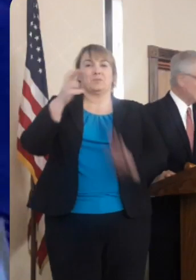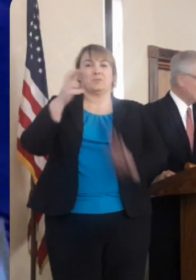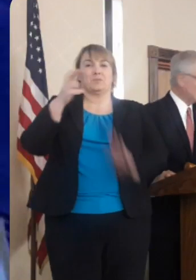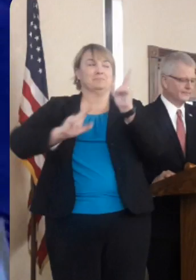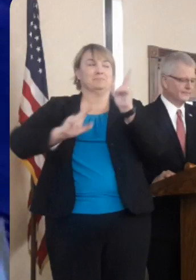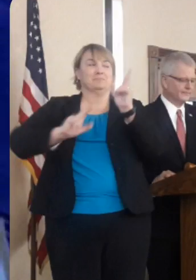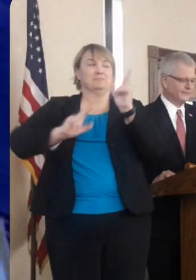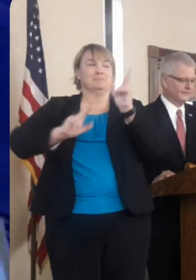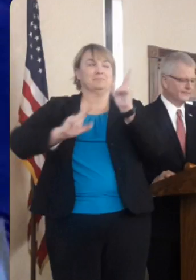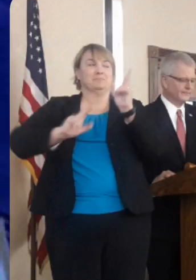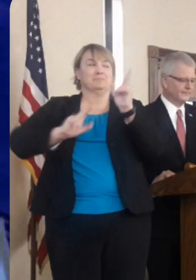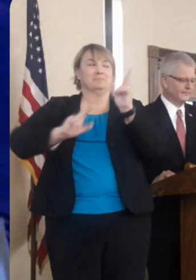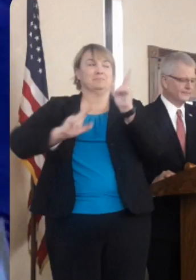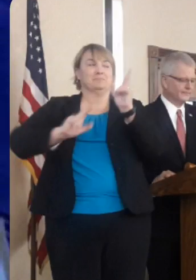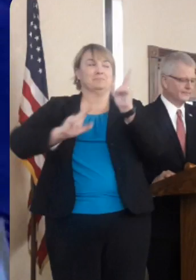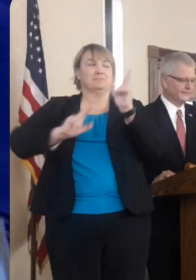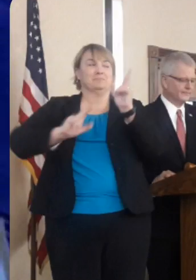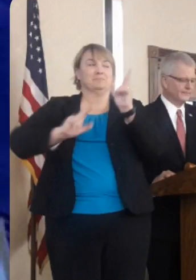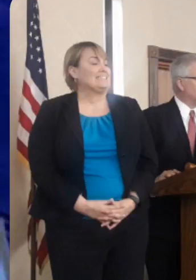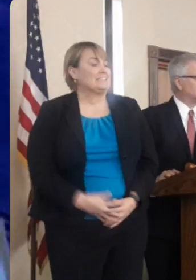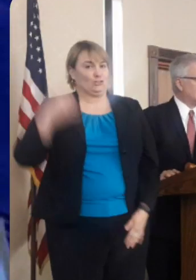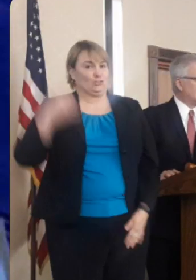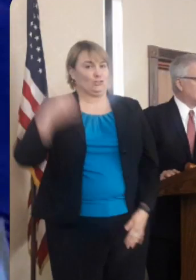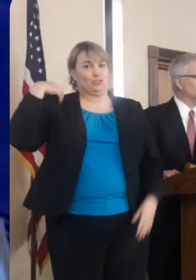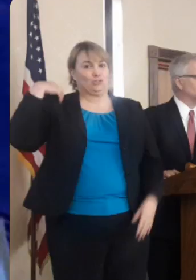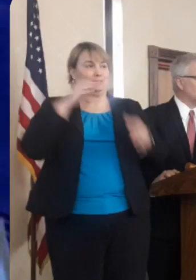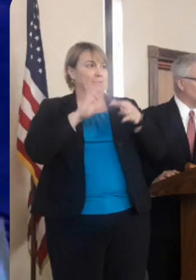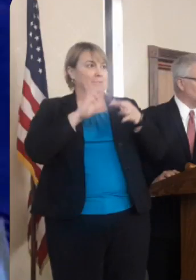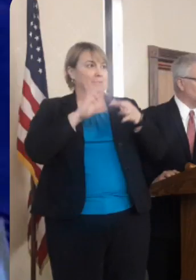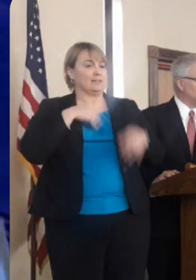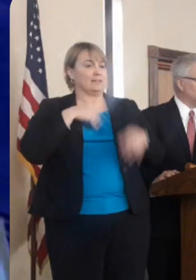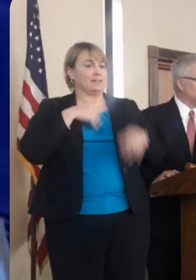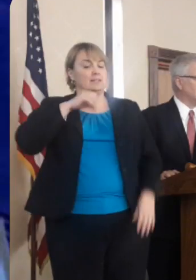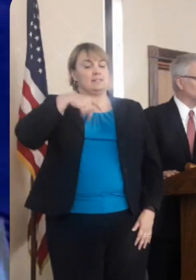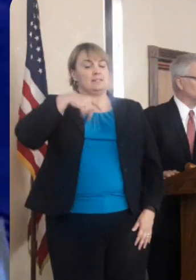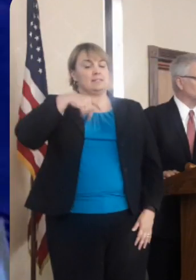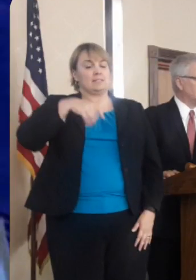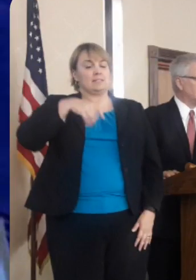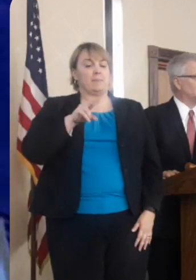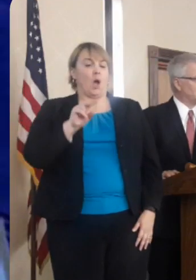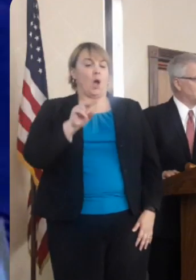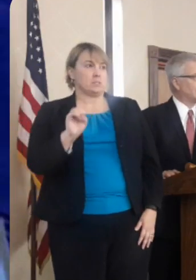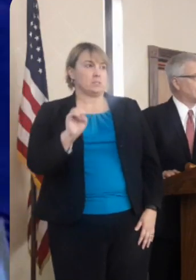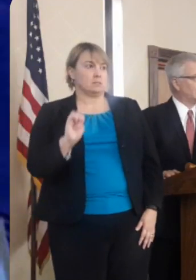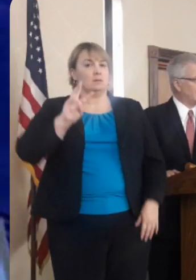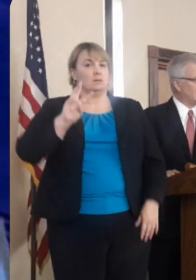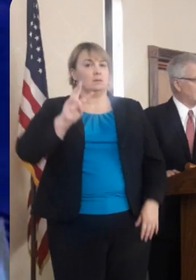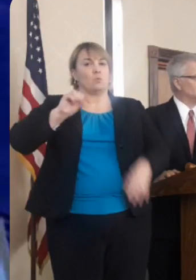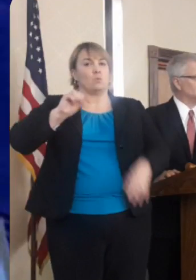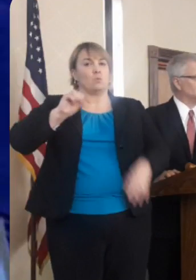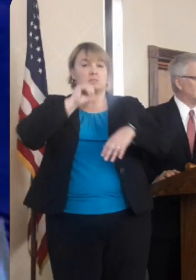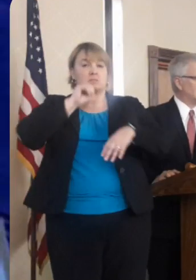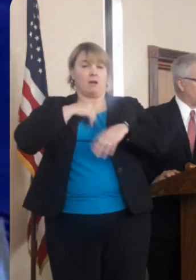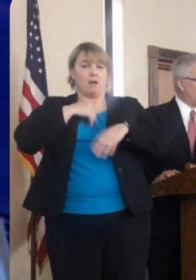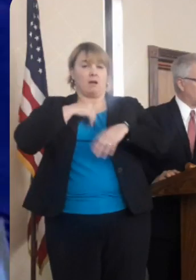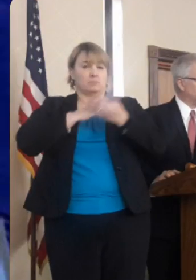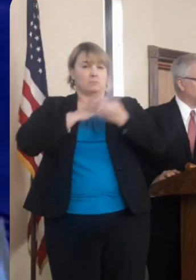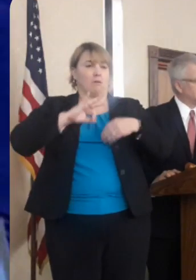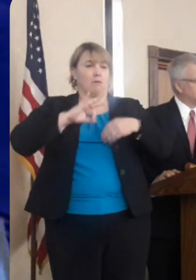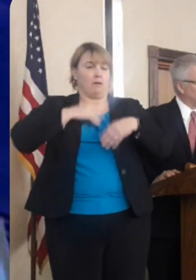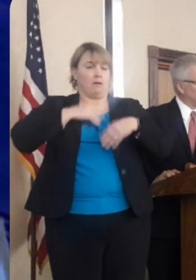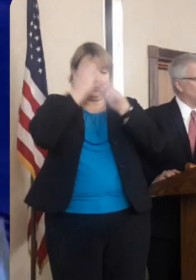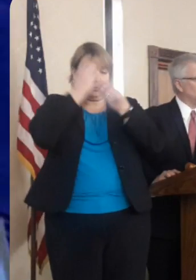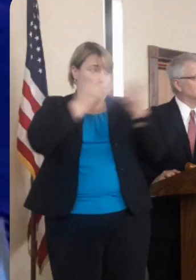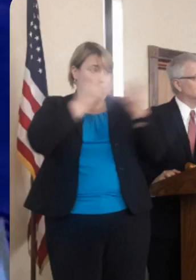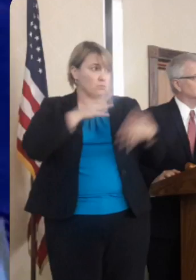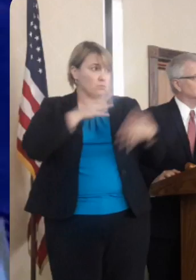Yeah, unfortunately, because spouse was not noticed, and your change would impact what happens with a spouse, it's out of